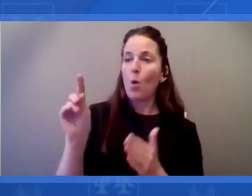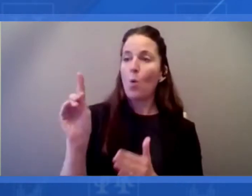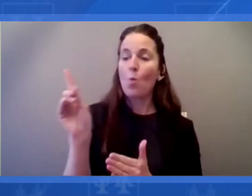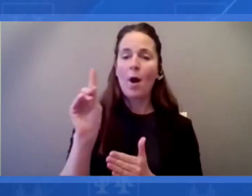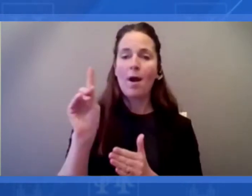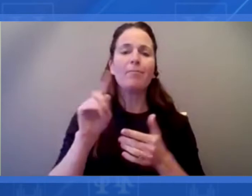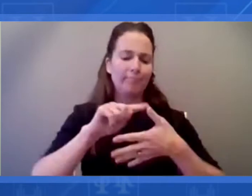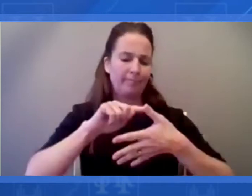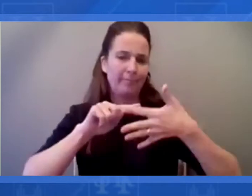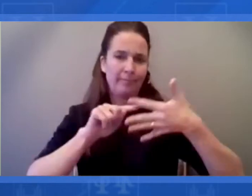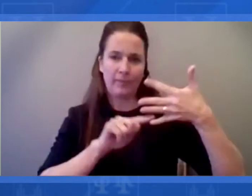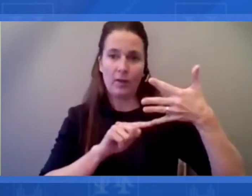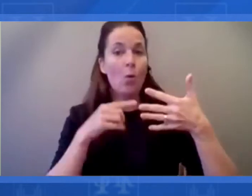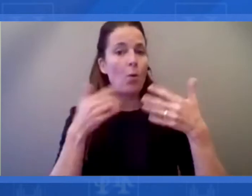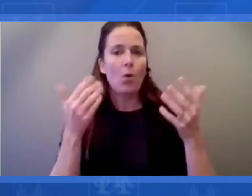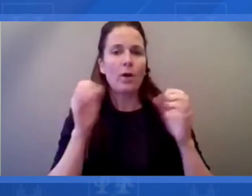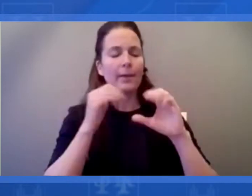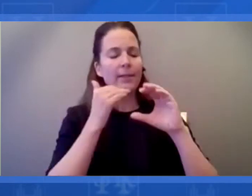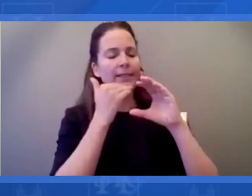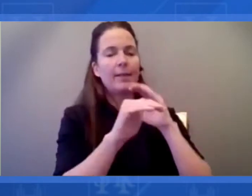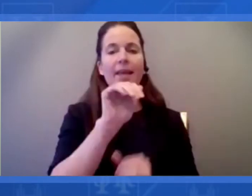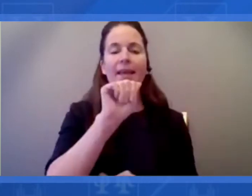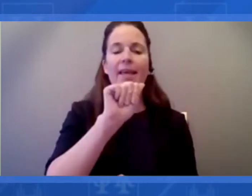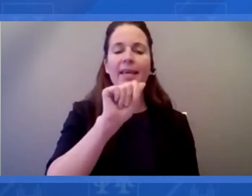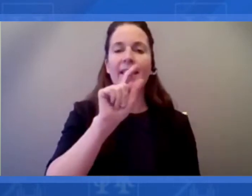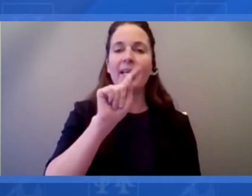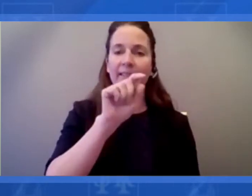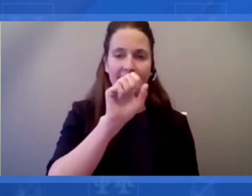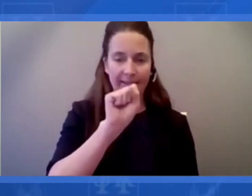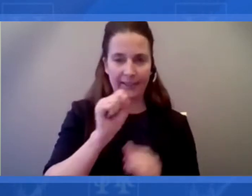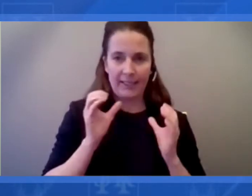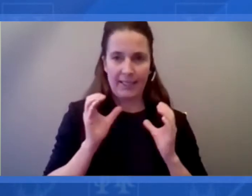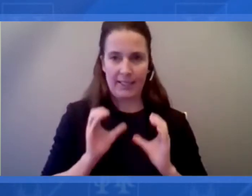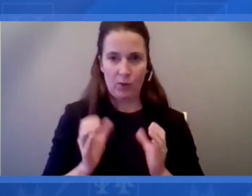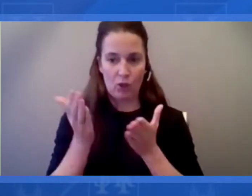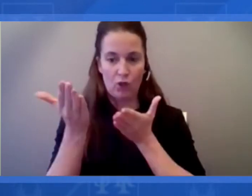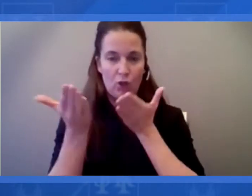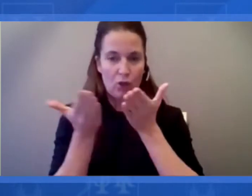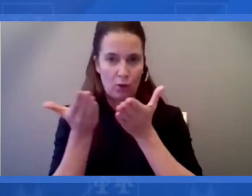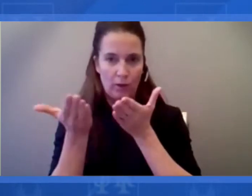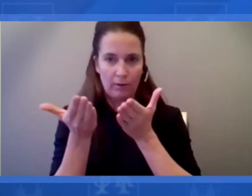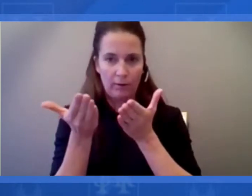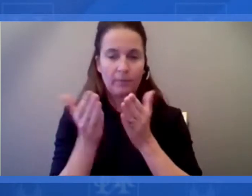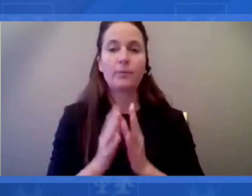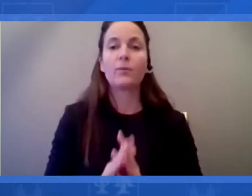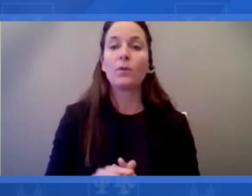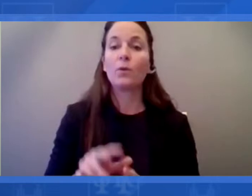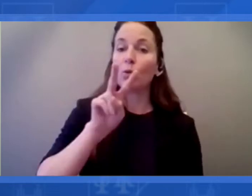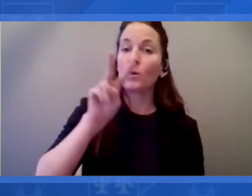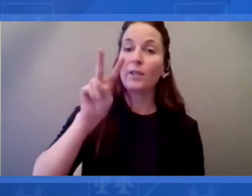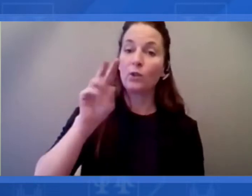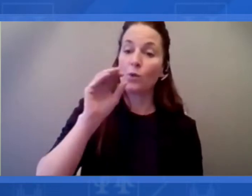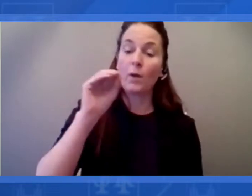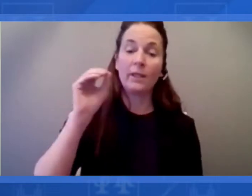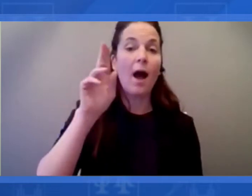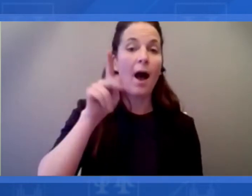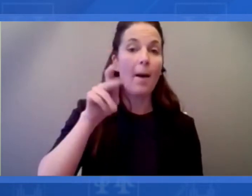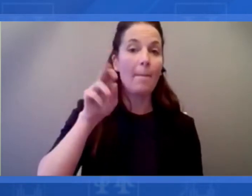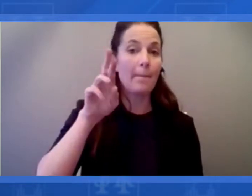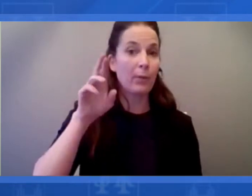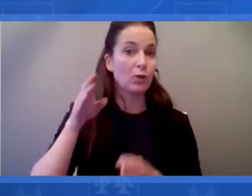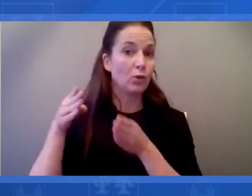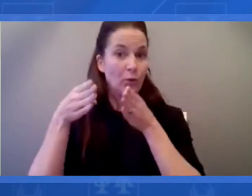they can be mailed to ATS Customer Service, 2200 Upper James Street, P.O. Box